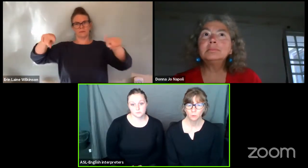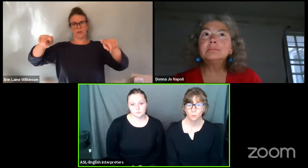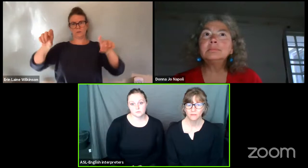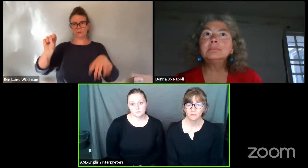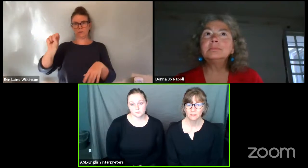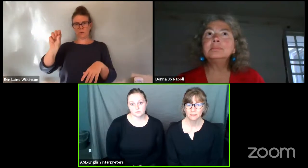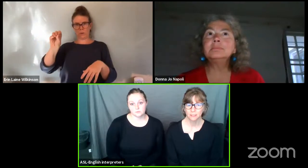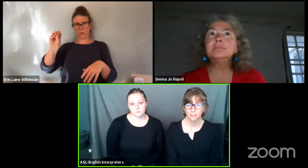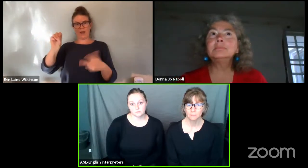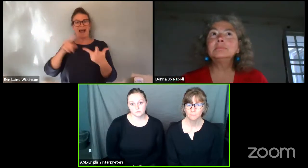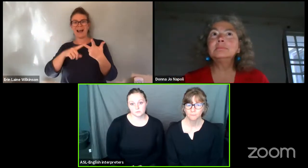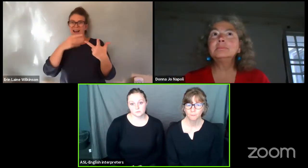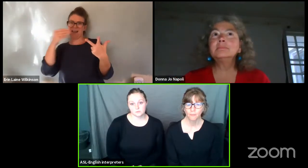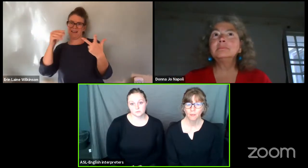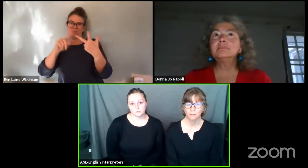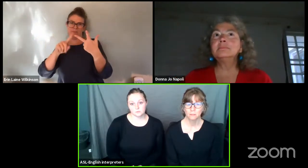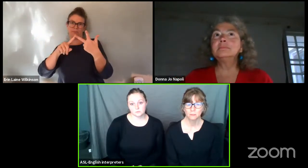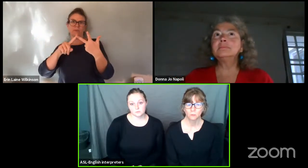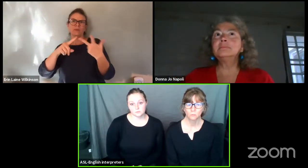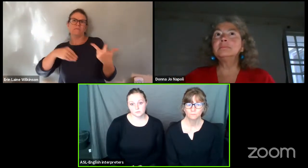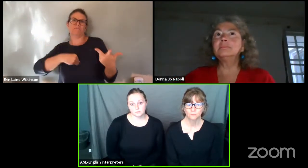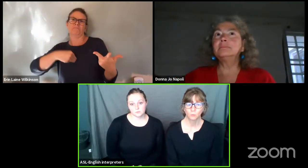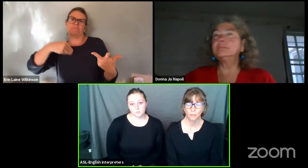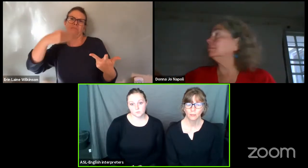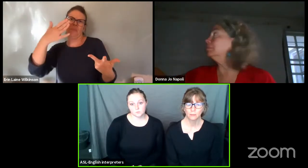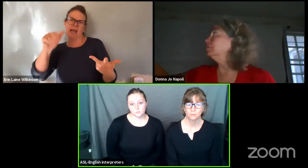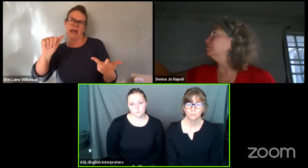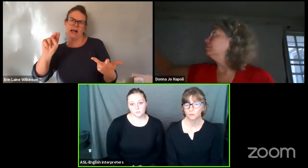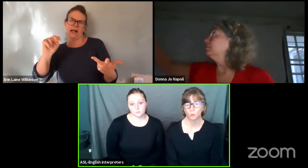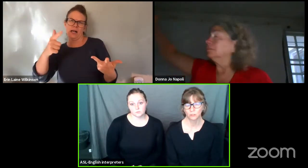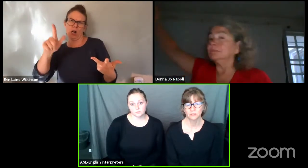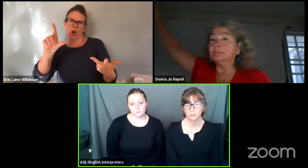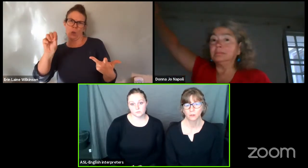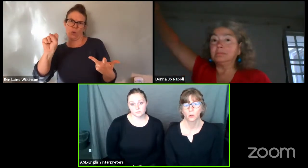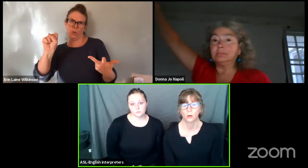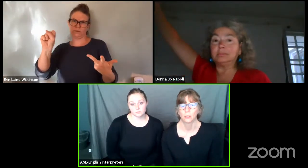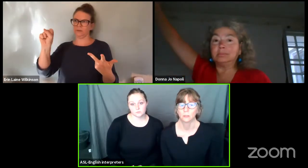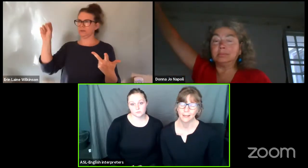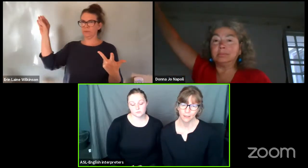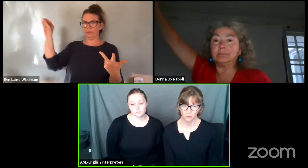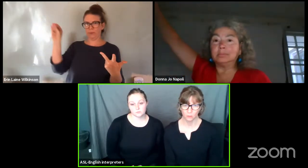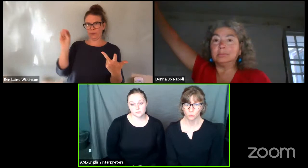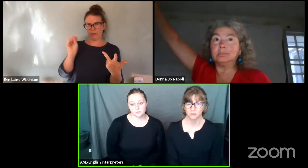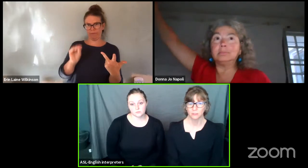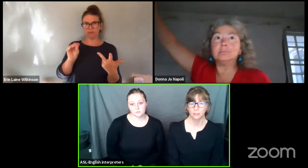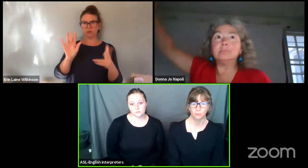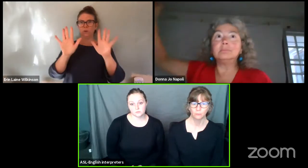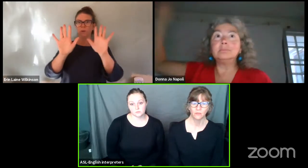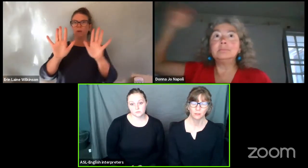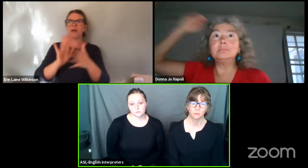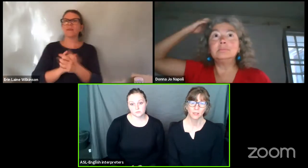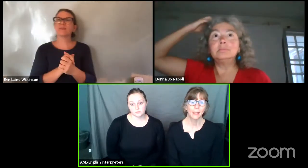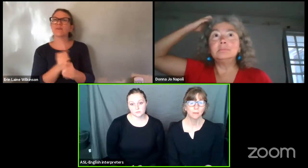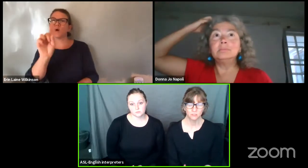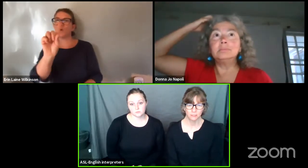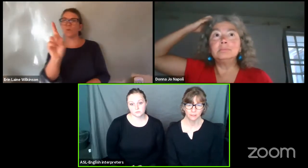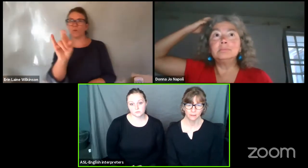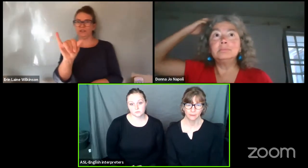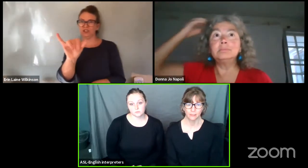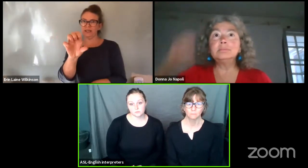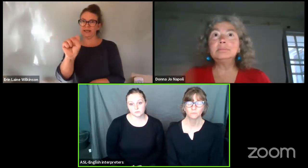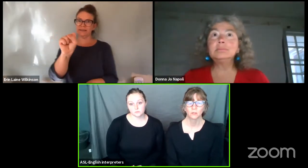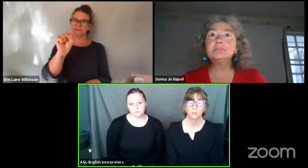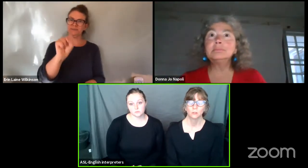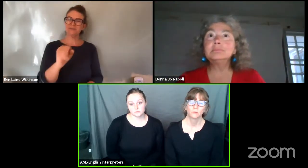Navajo people within the state. And so, and of course, there are Anglos here that came to